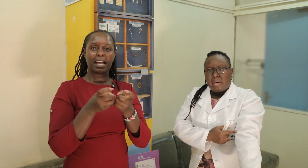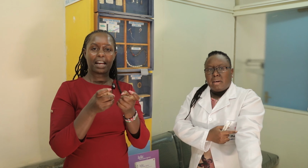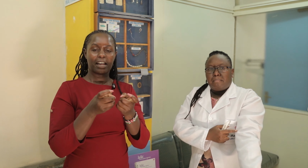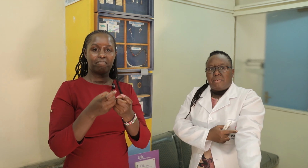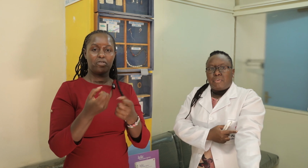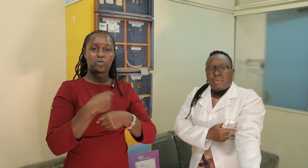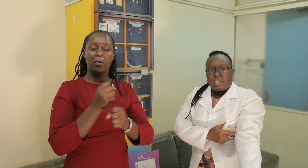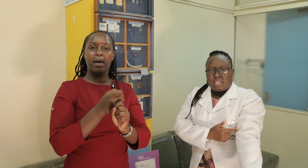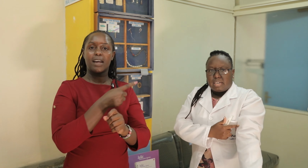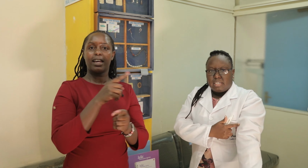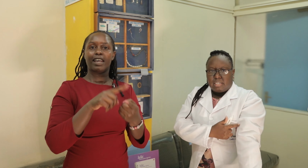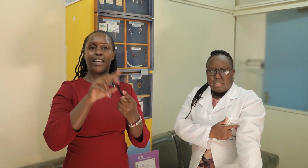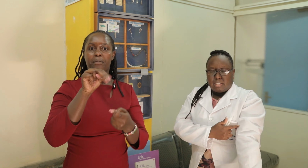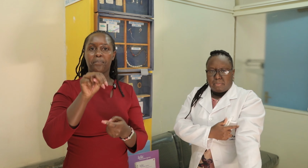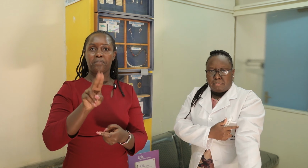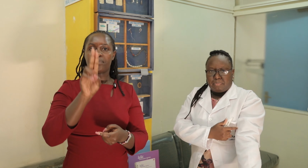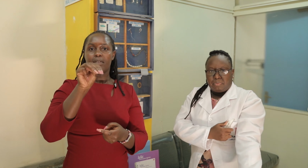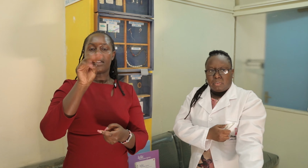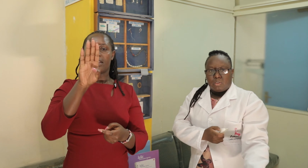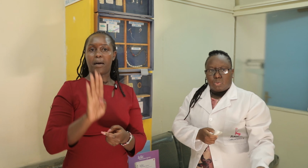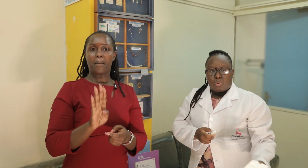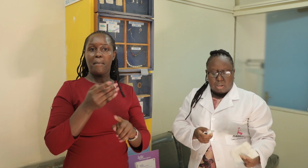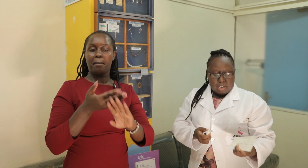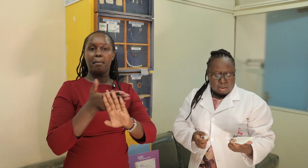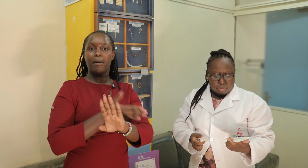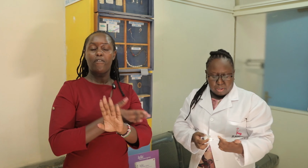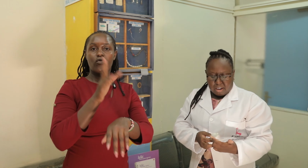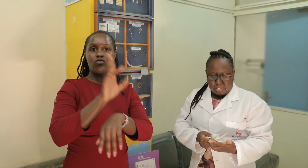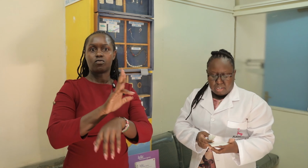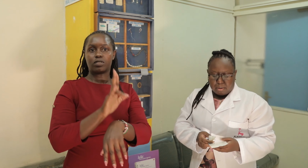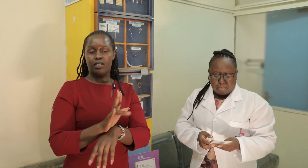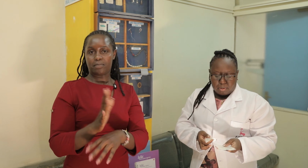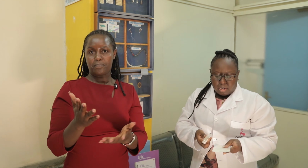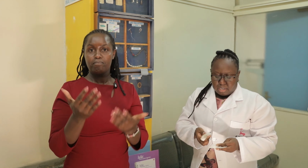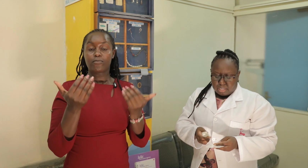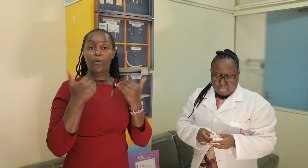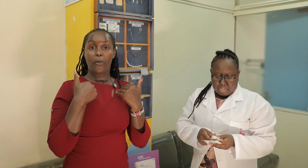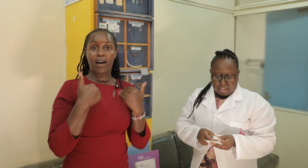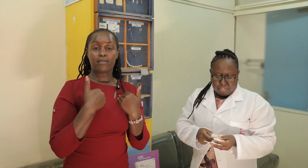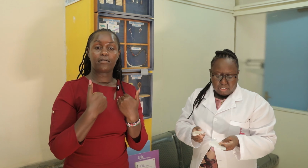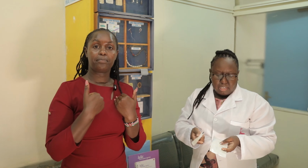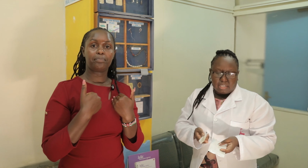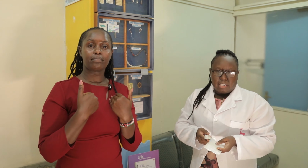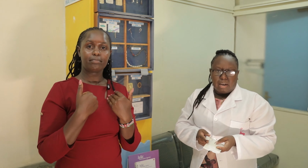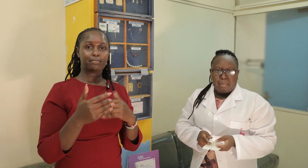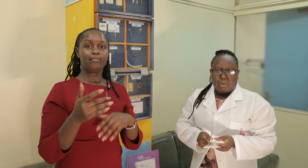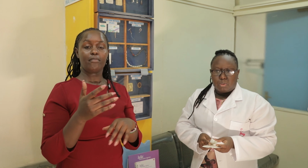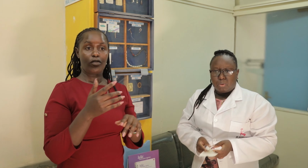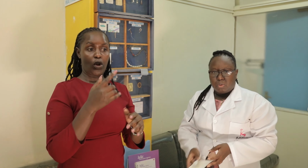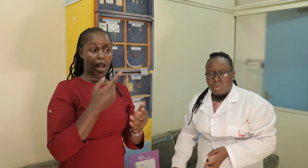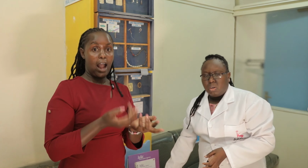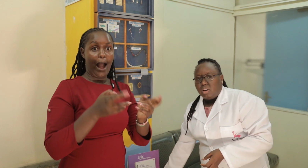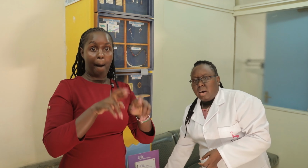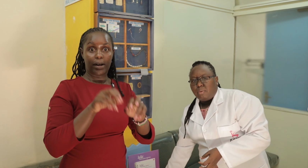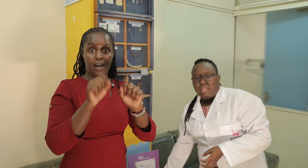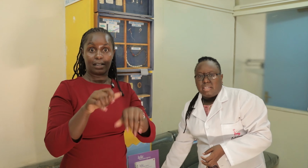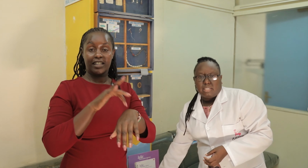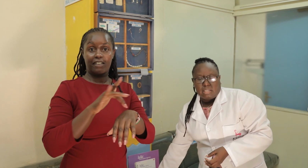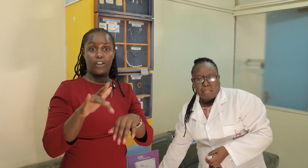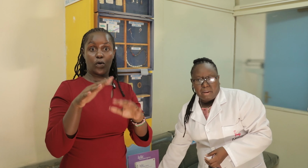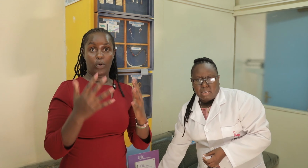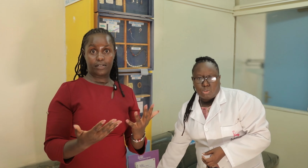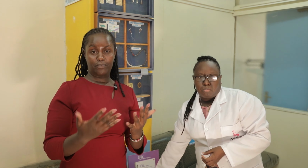area before inserting it. So we have the side effects that can happen also.